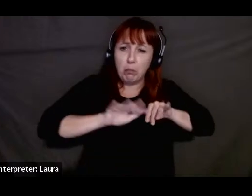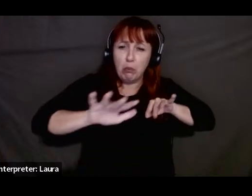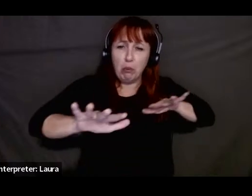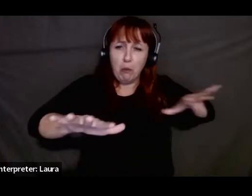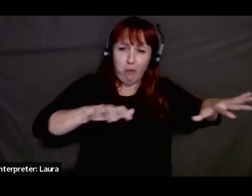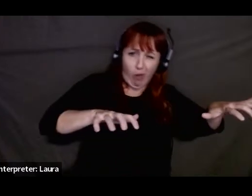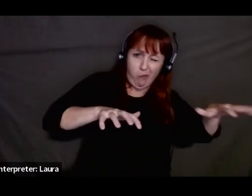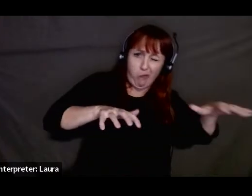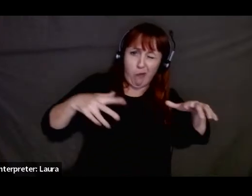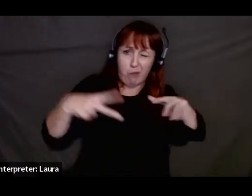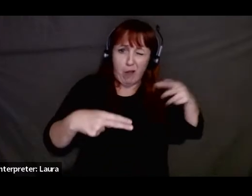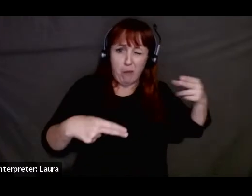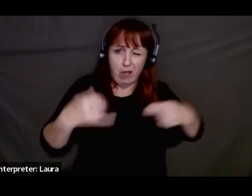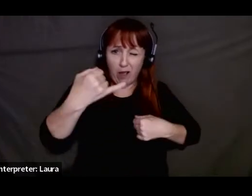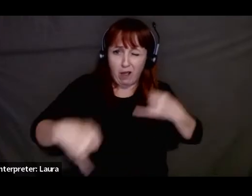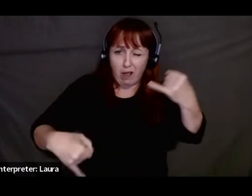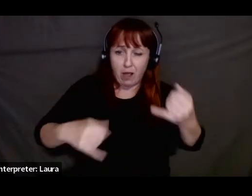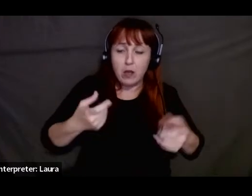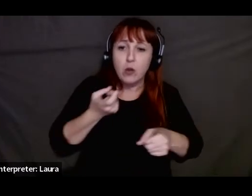can understand.